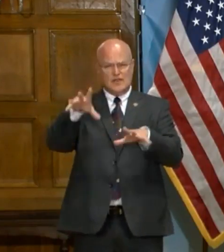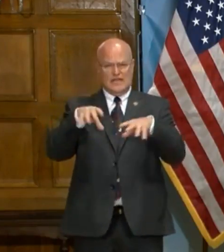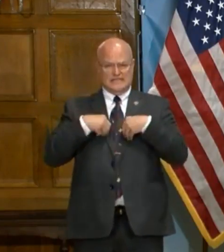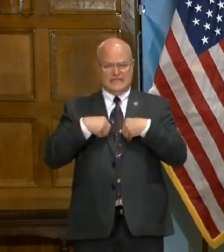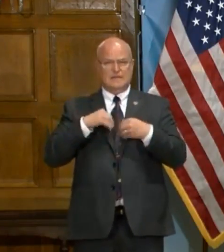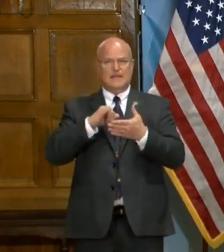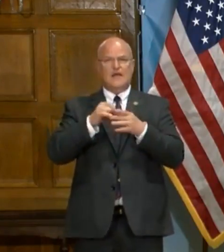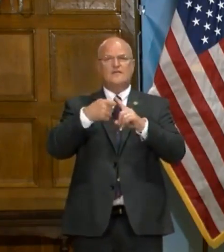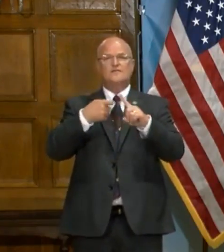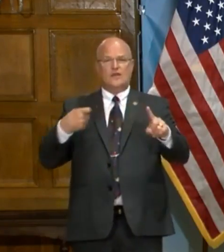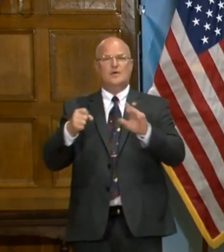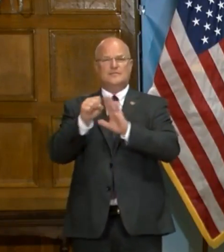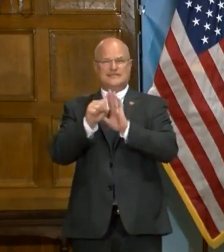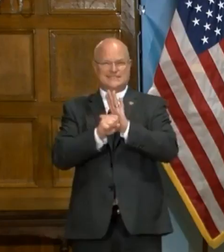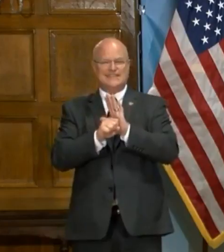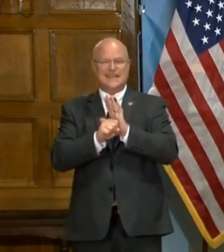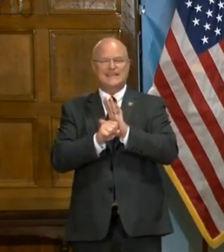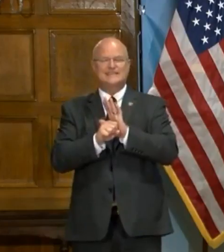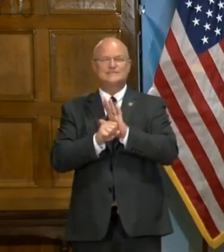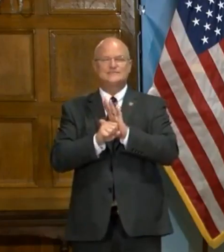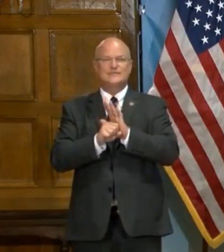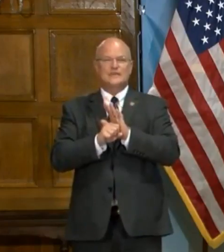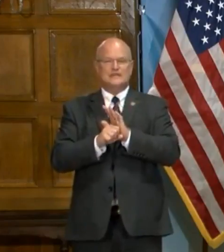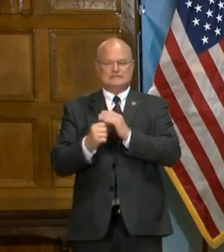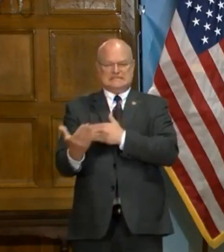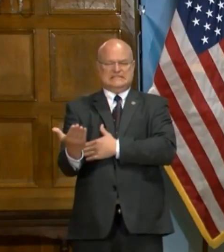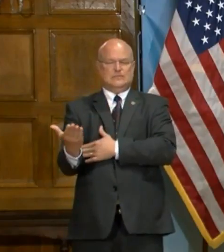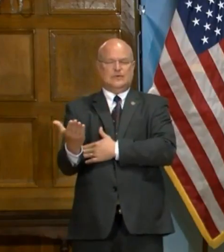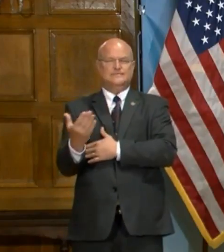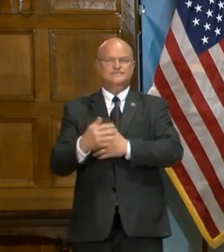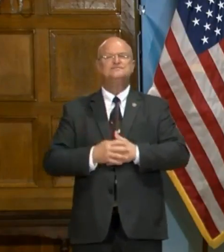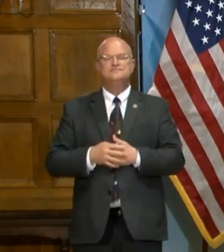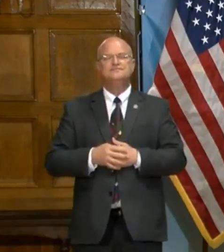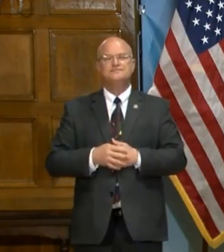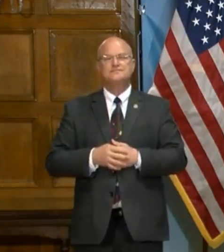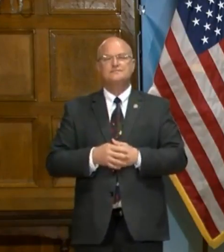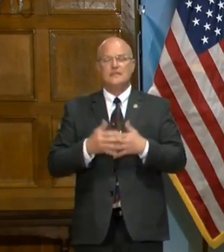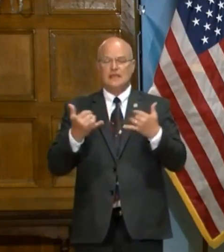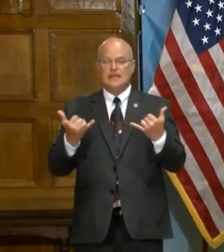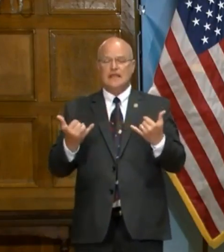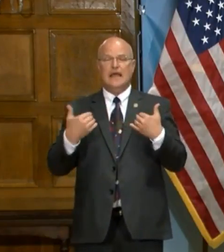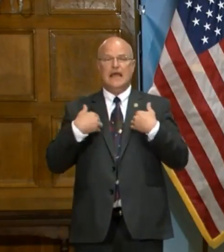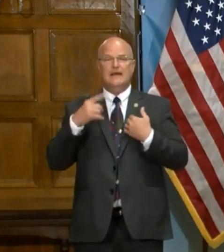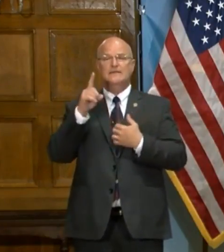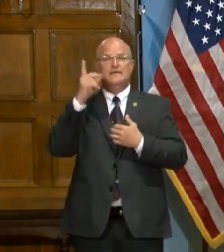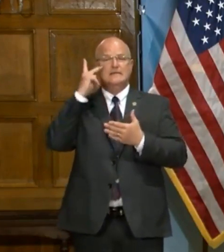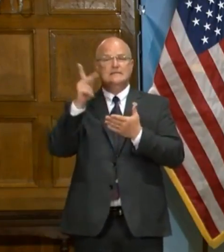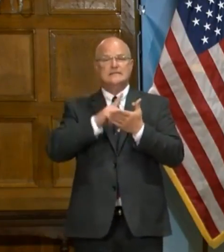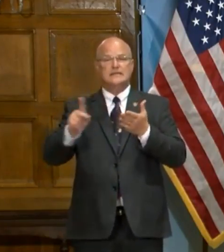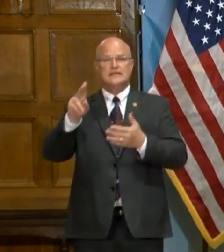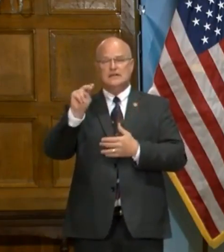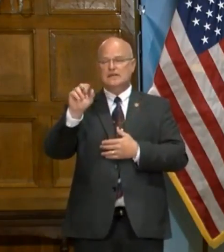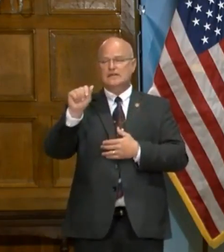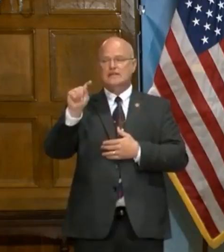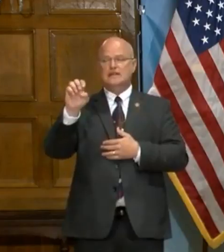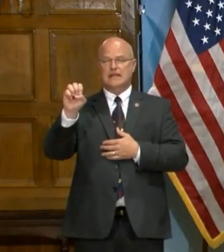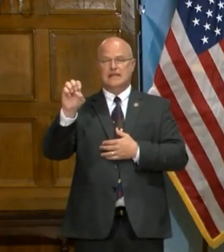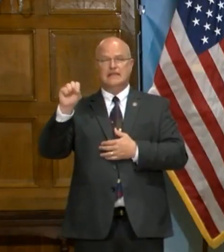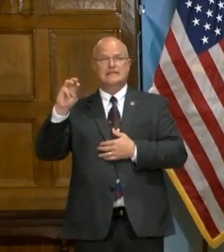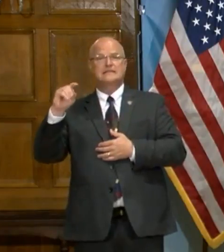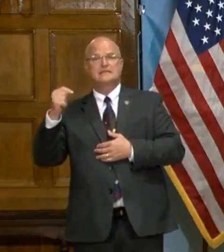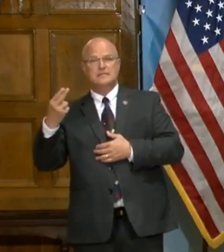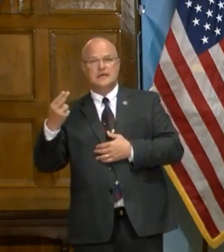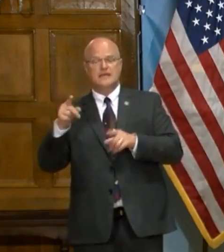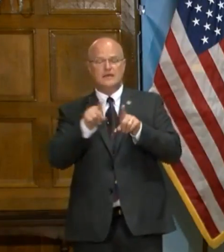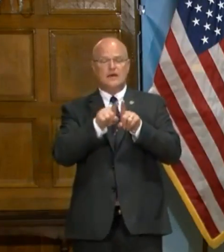accepted those on behalf of the state a little bit earlier today. I'm joined, of course, today by Secretary Nate Smith and